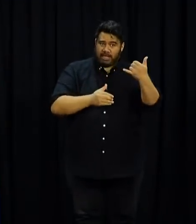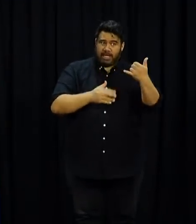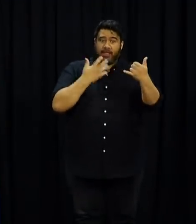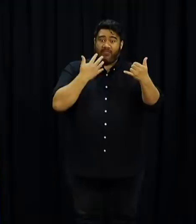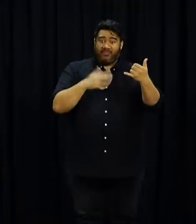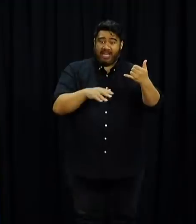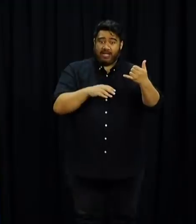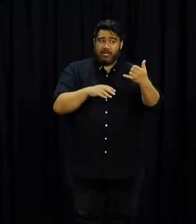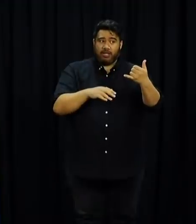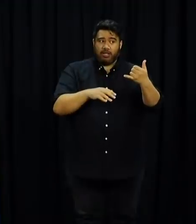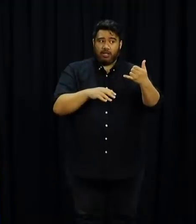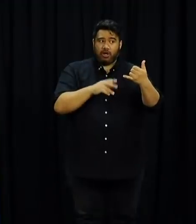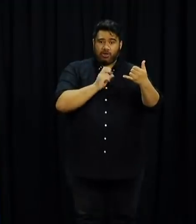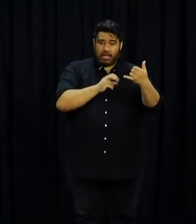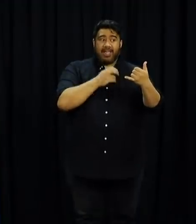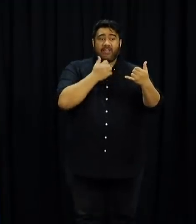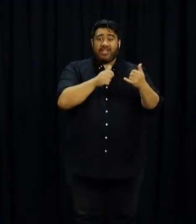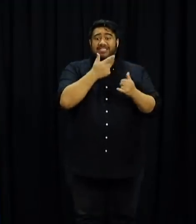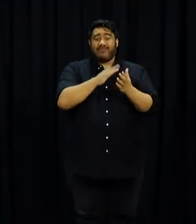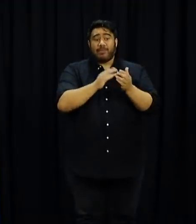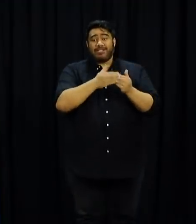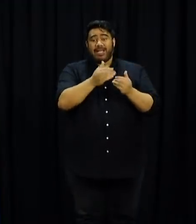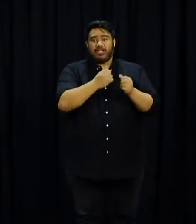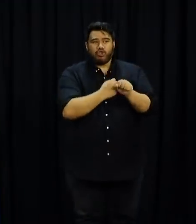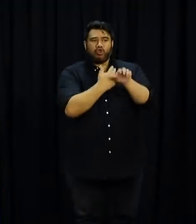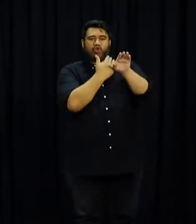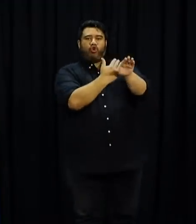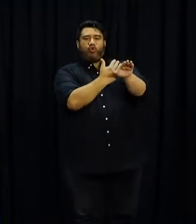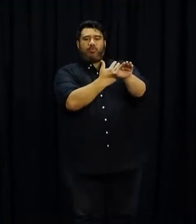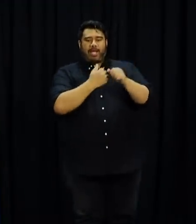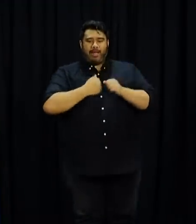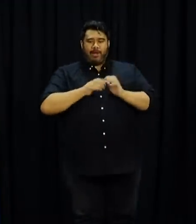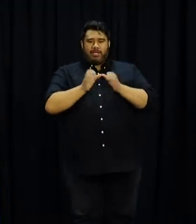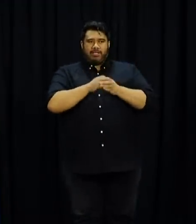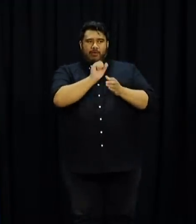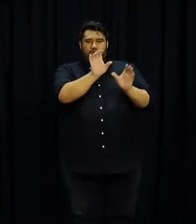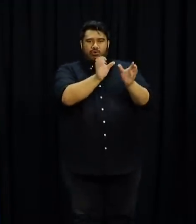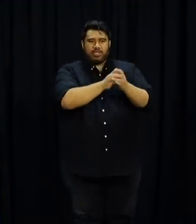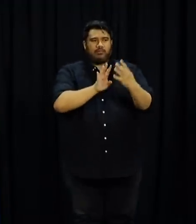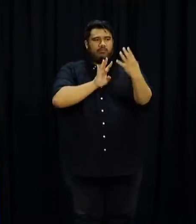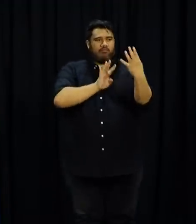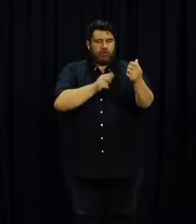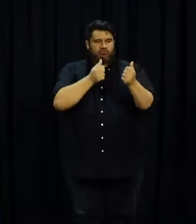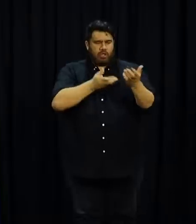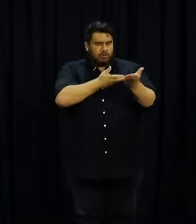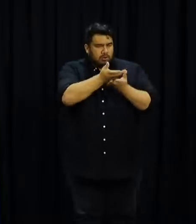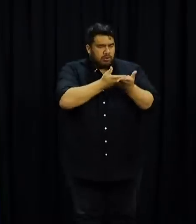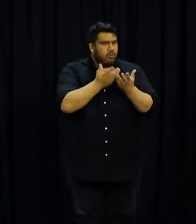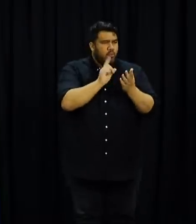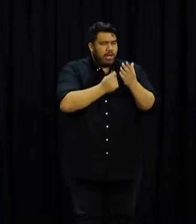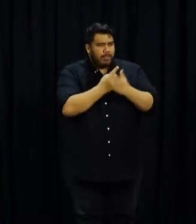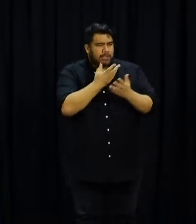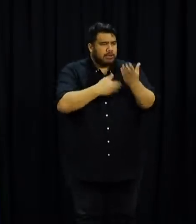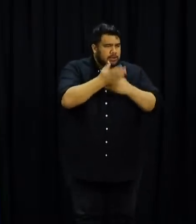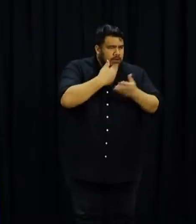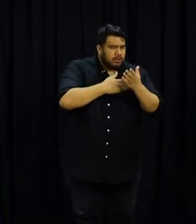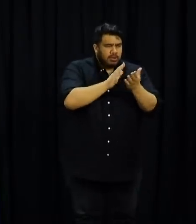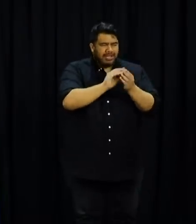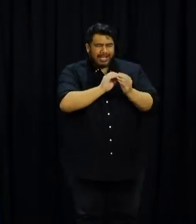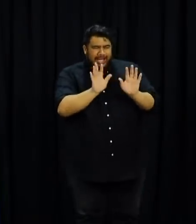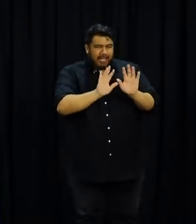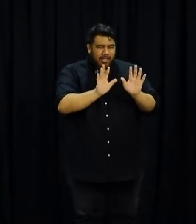Zoom discussion about 7 minutes later with the teams to get an initial rundown of what was happening